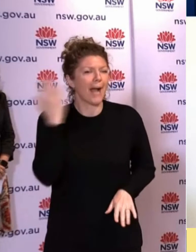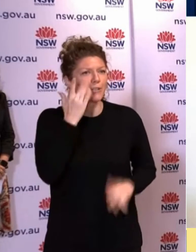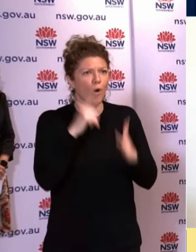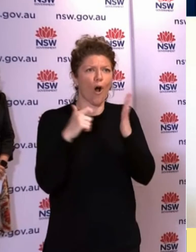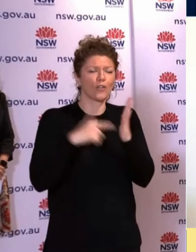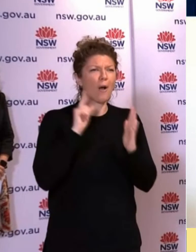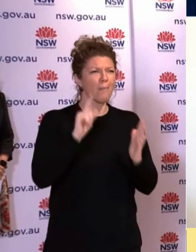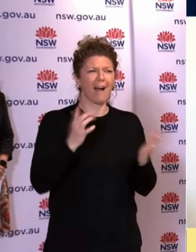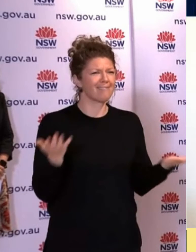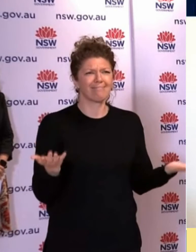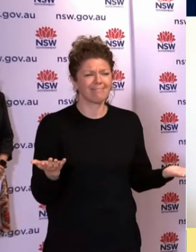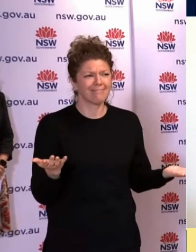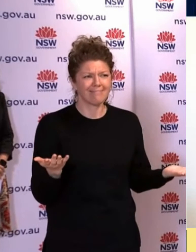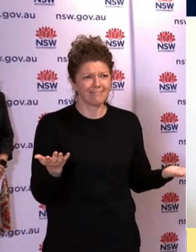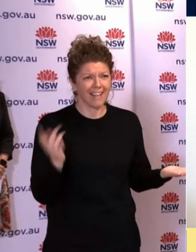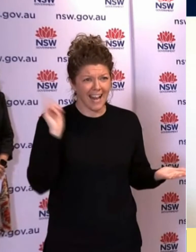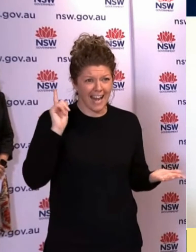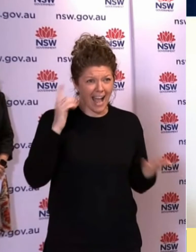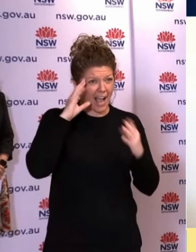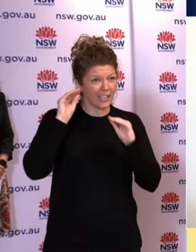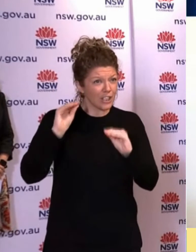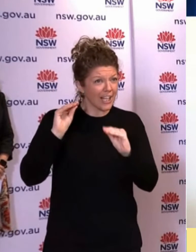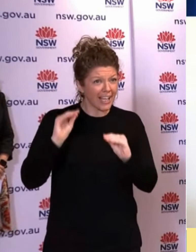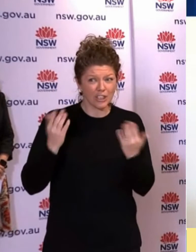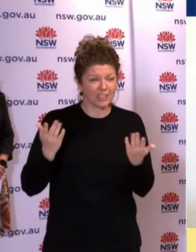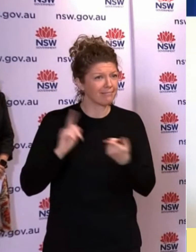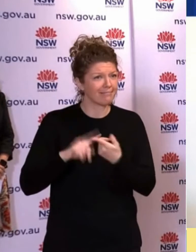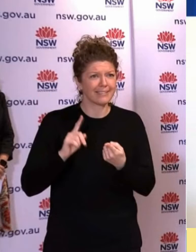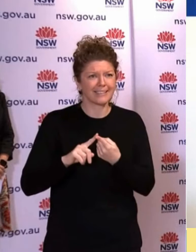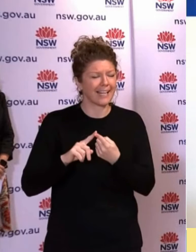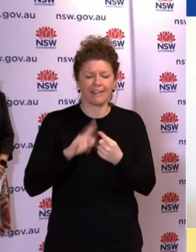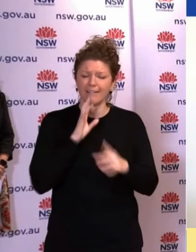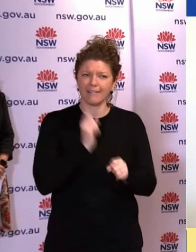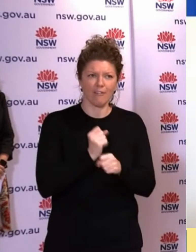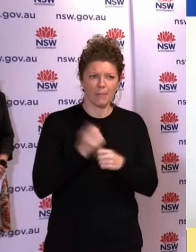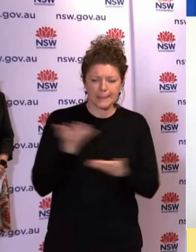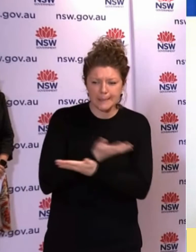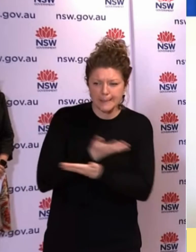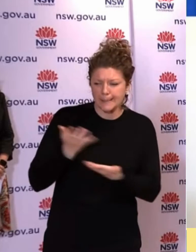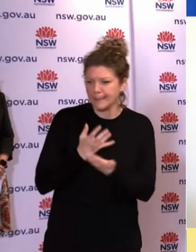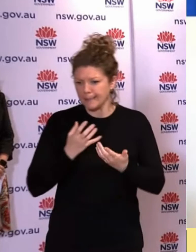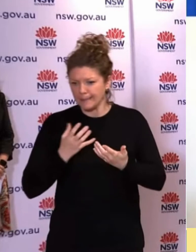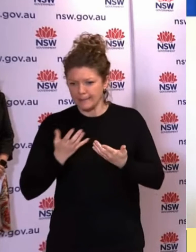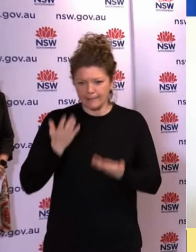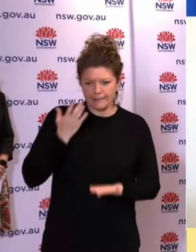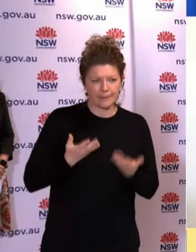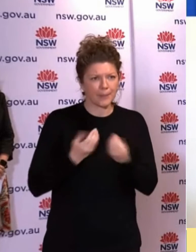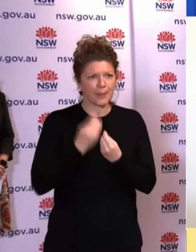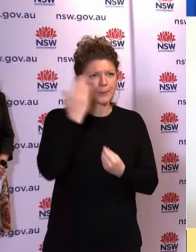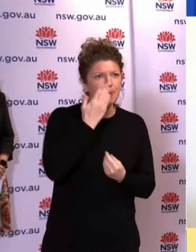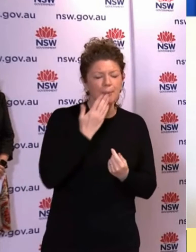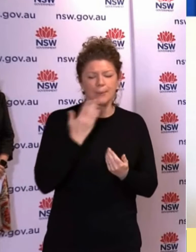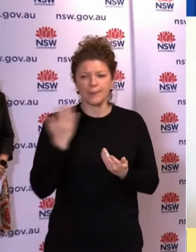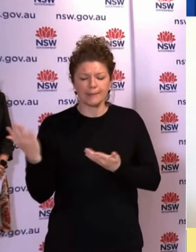at the moment, the Education is in constant discussion with New South Wales Health, and I mean multiple times a